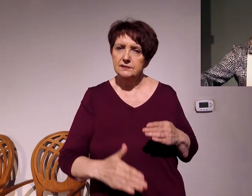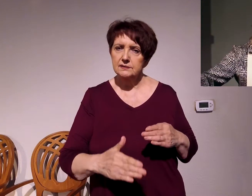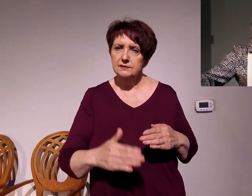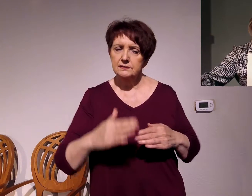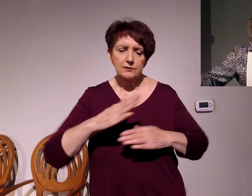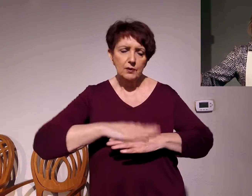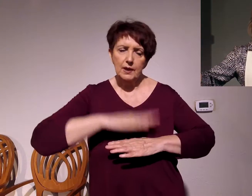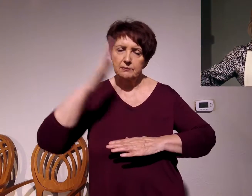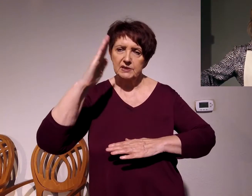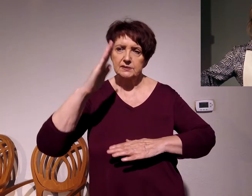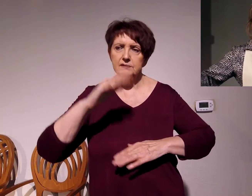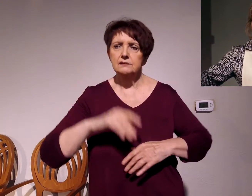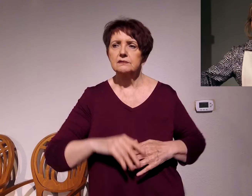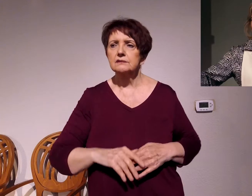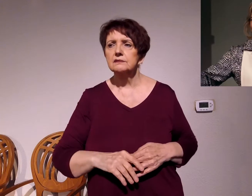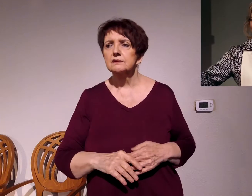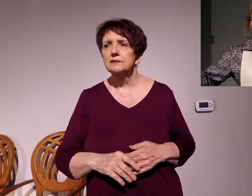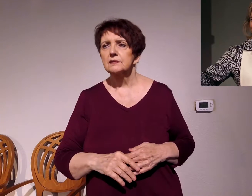limitless,